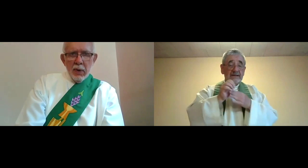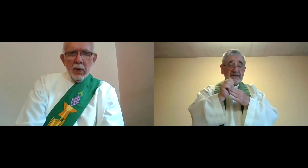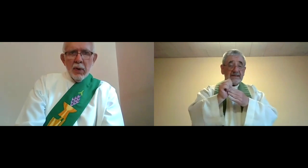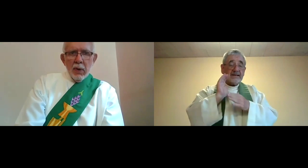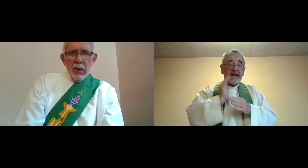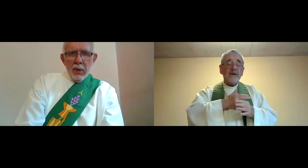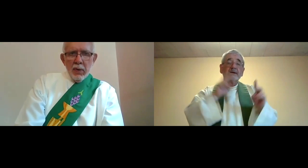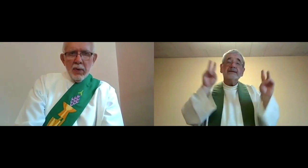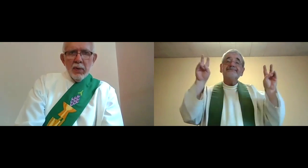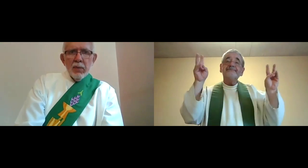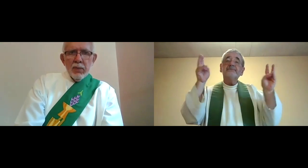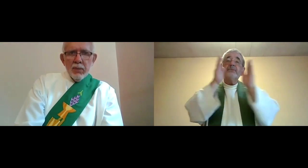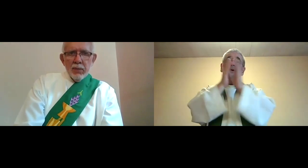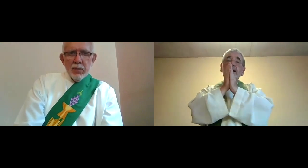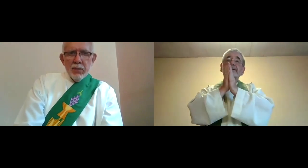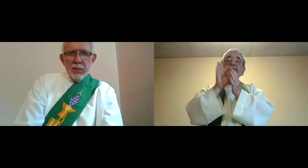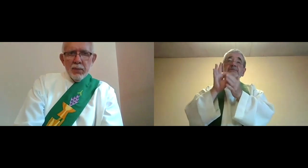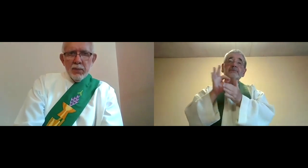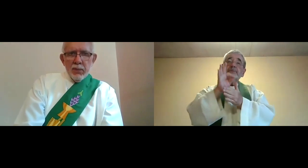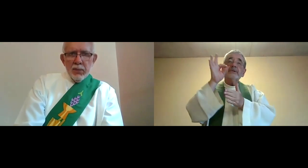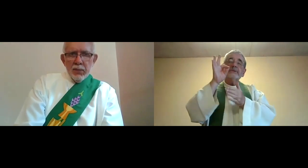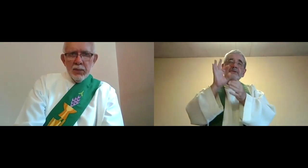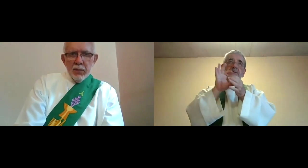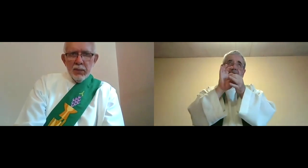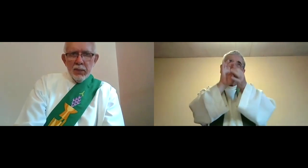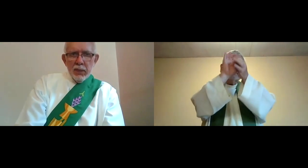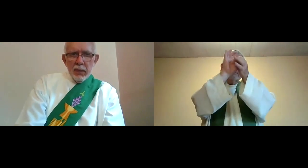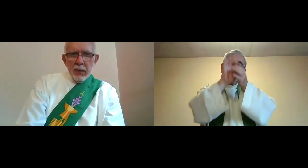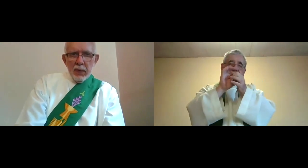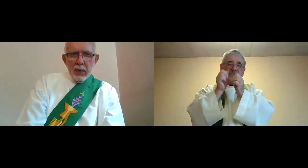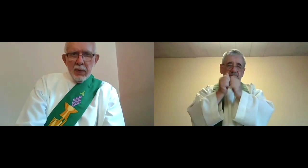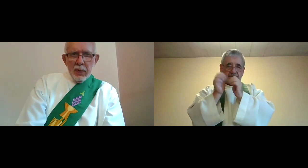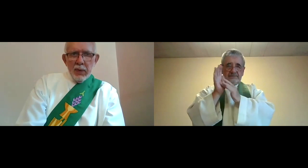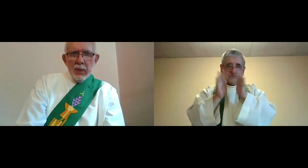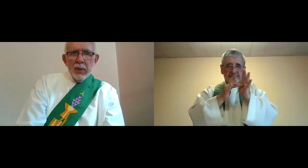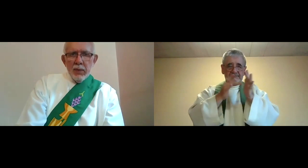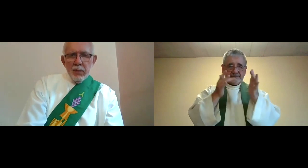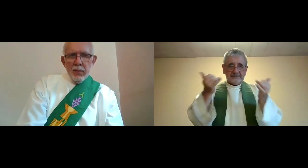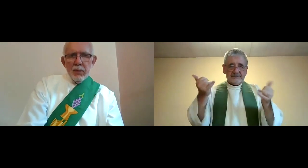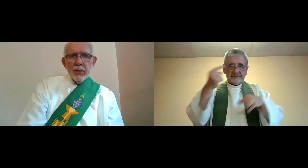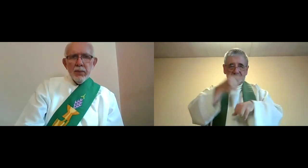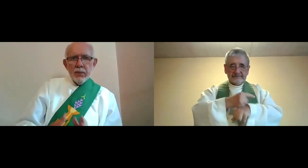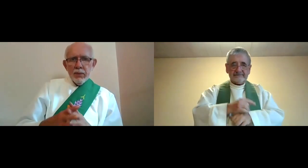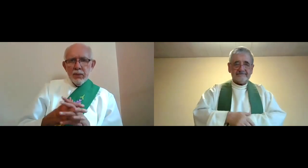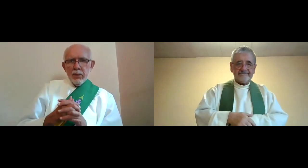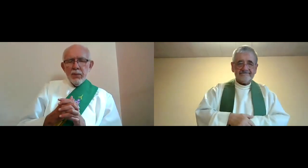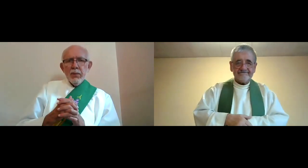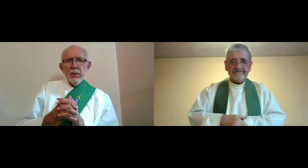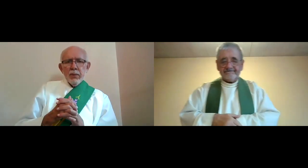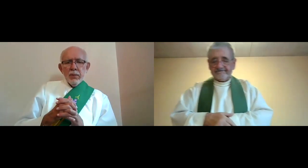While Pat leads us in a prayer of spiritual communion.